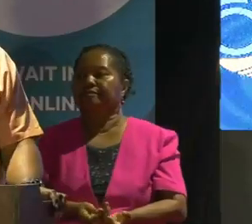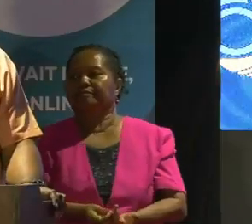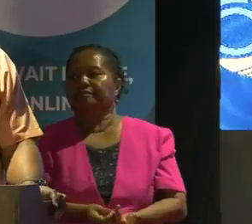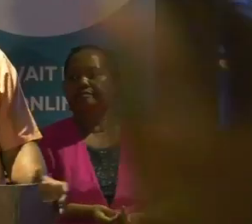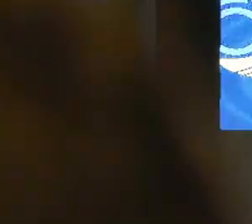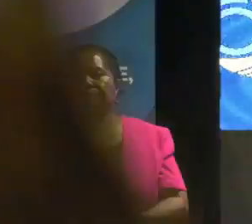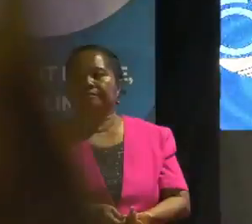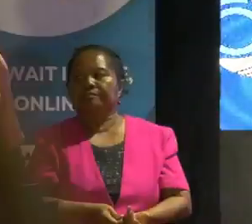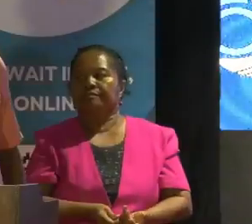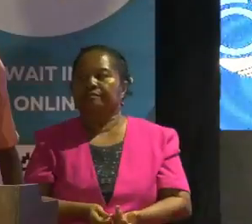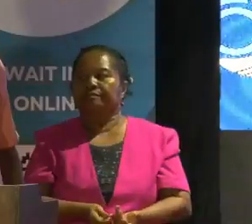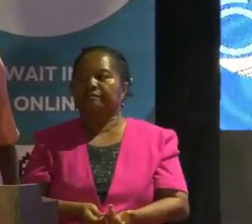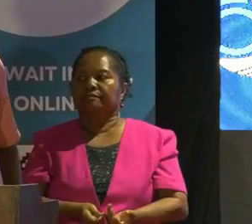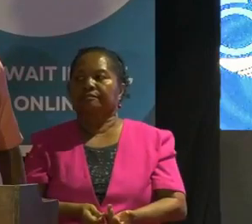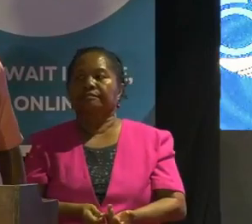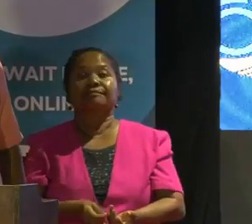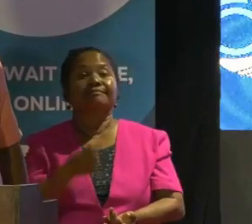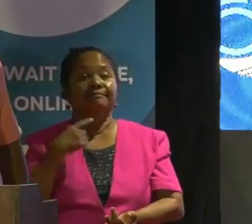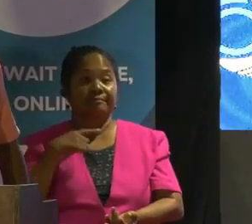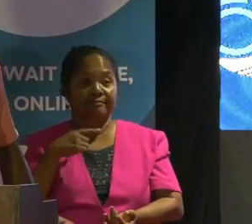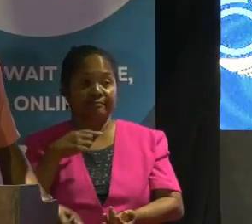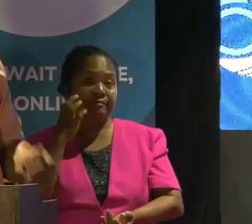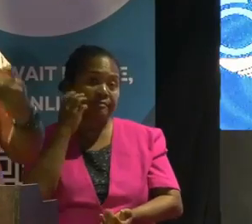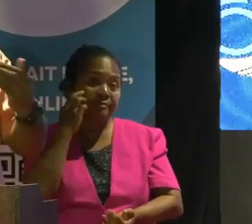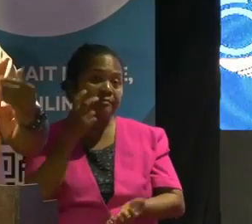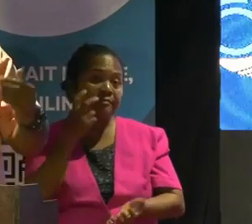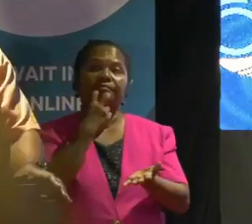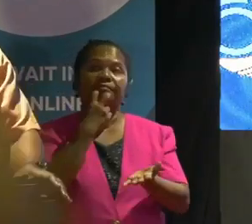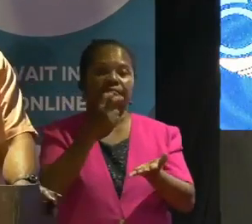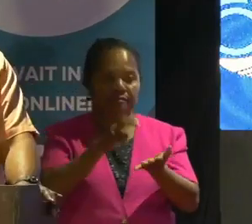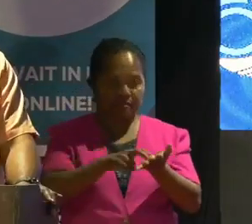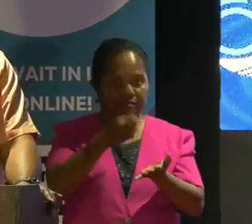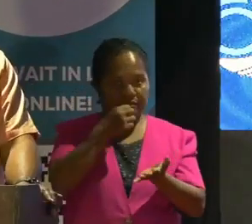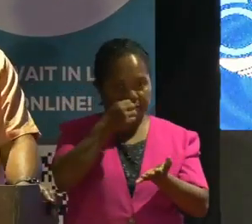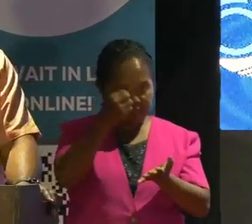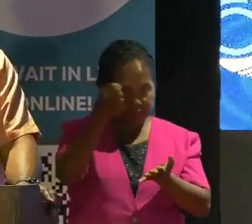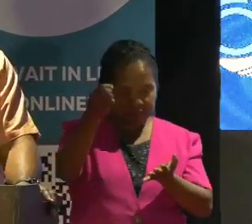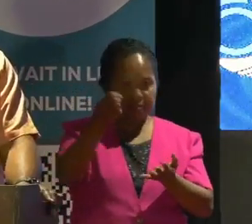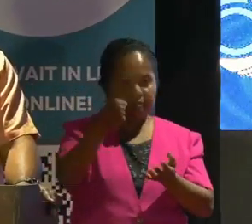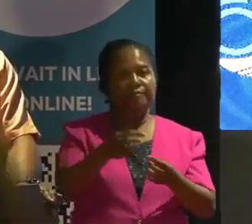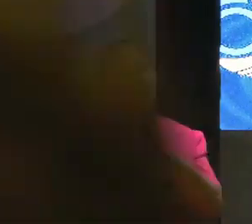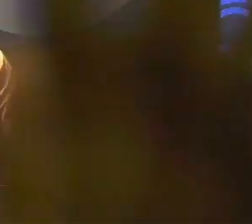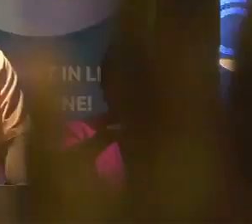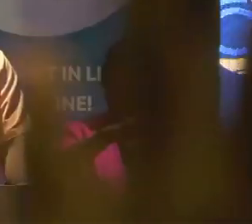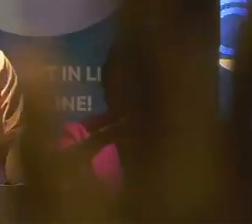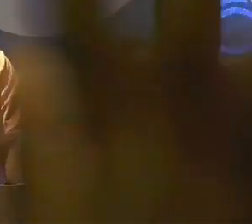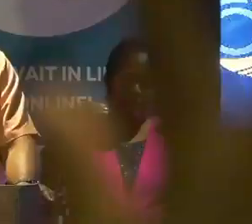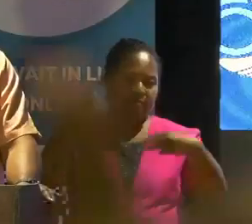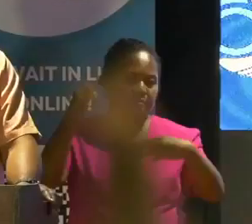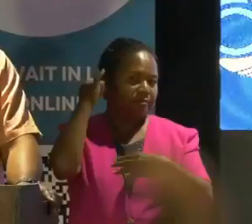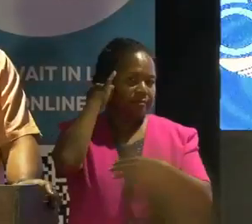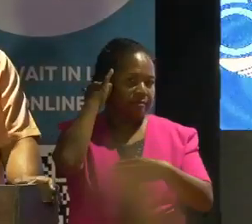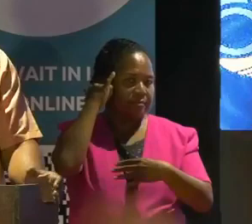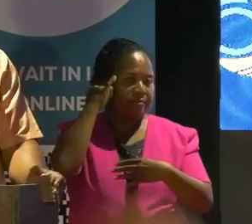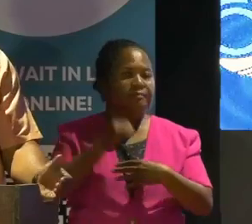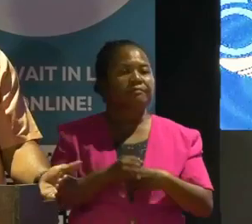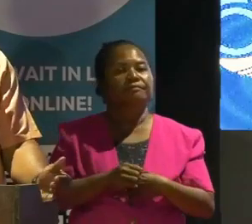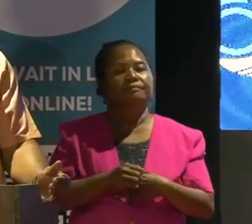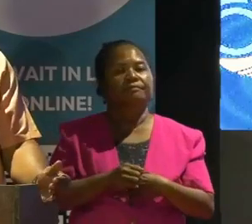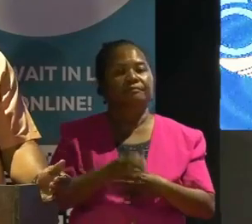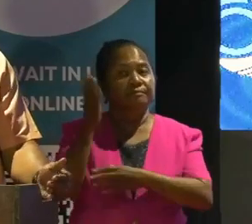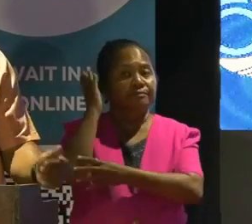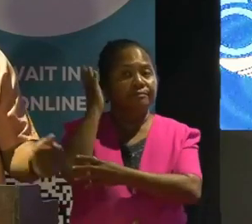Yeah, that's why when you register, we ask for your email address, your contact details. So